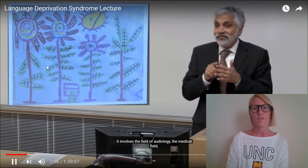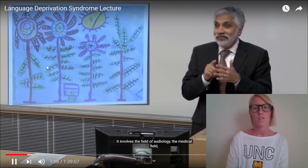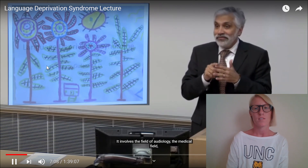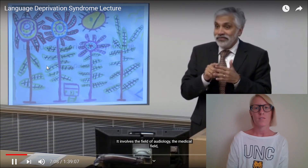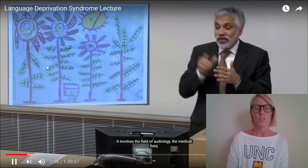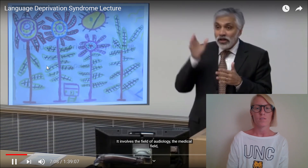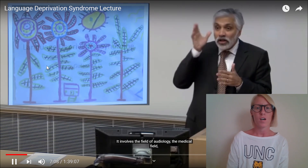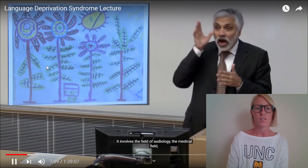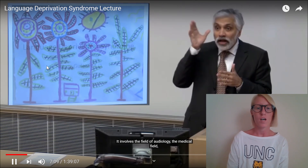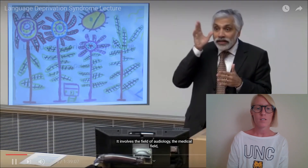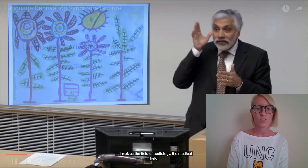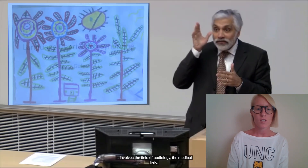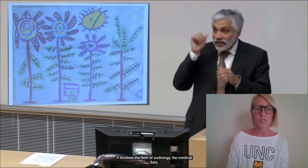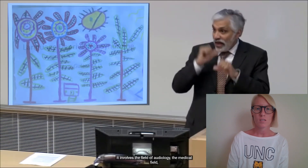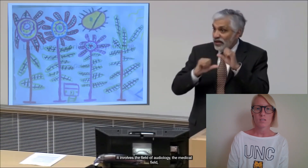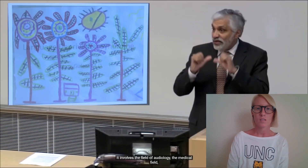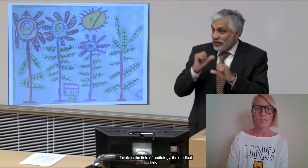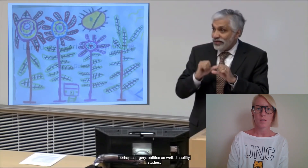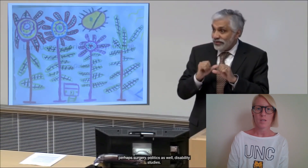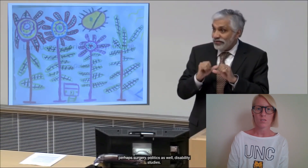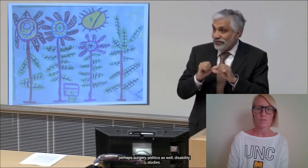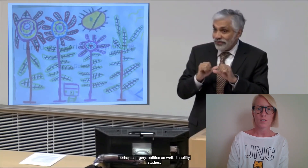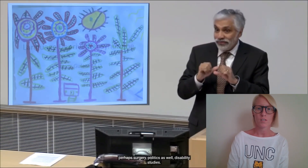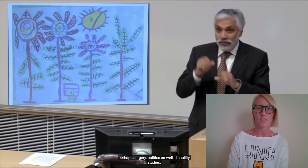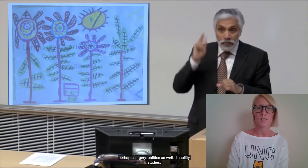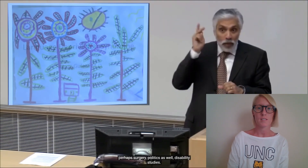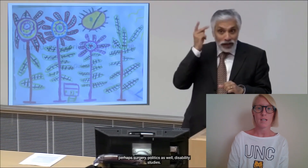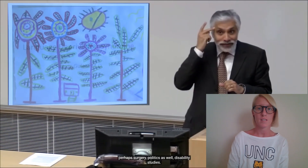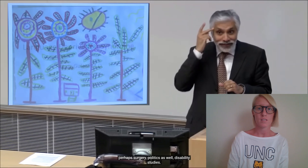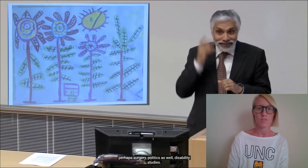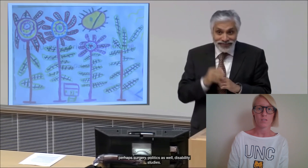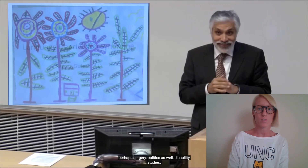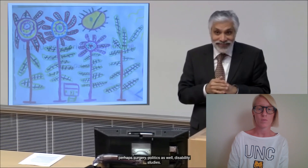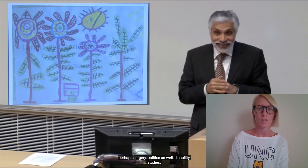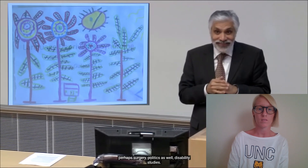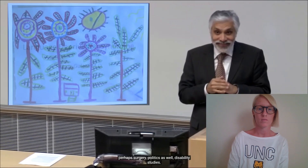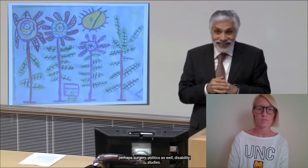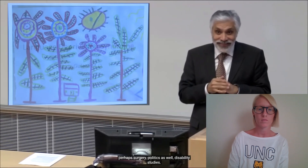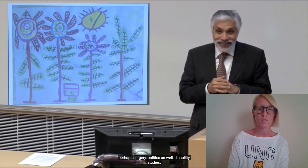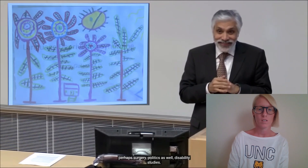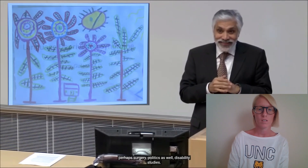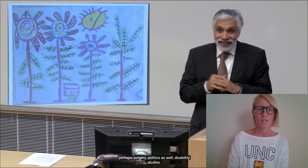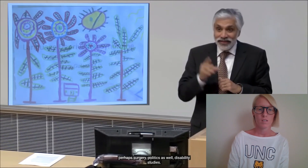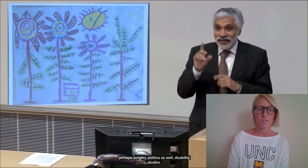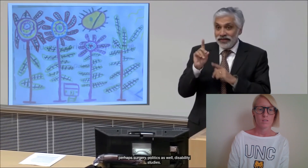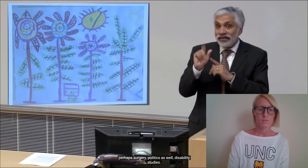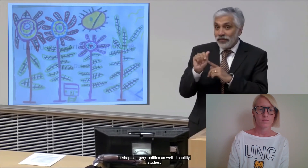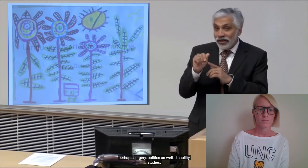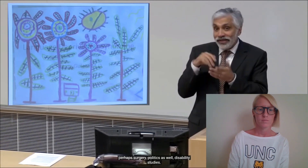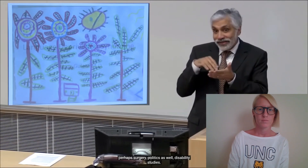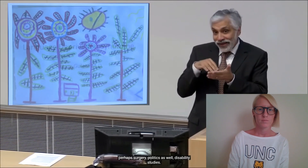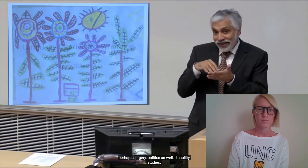It involves the field of the medical field, perhaps surgery, and science field as well. politics as well,